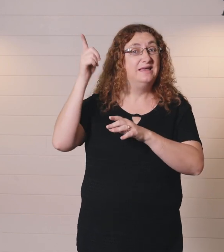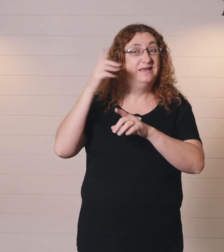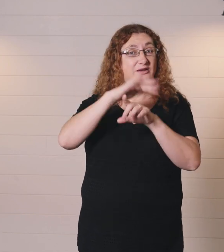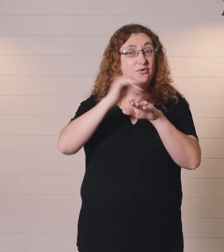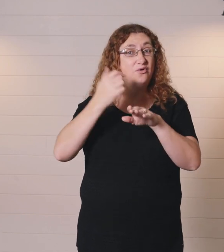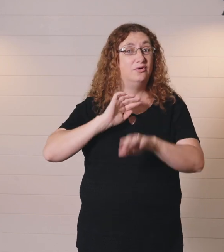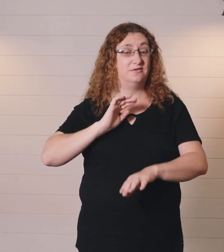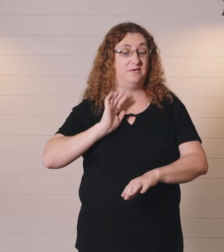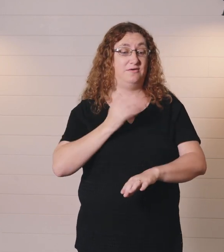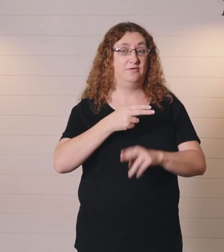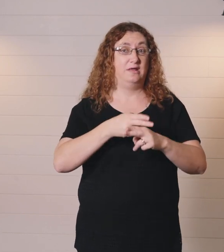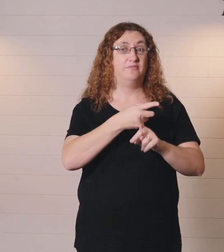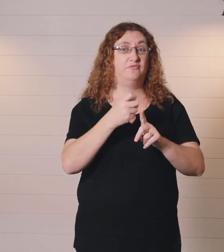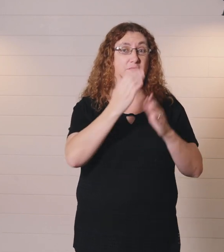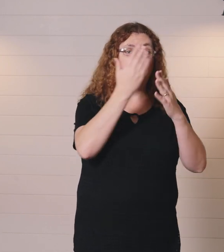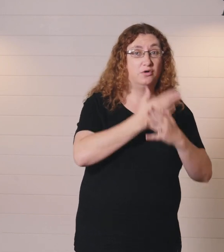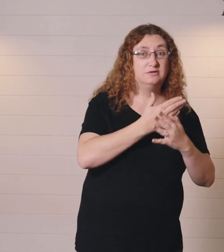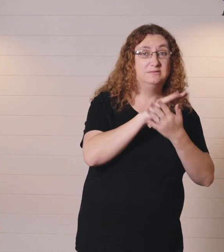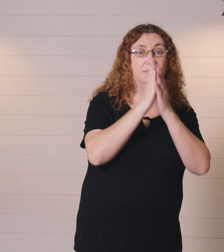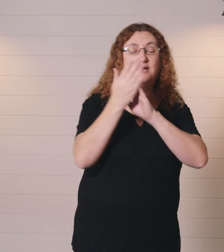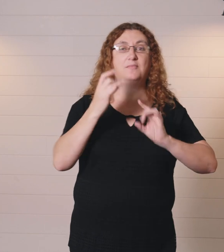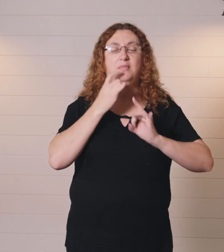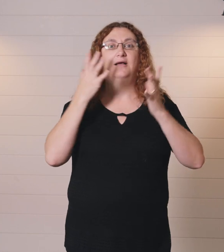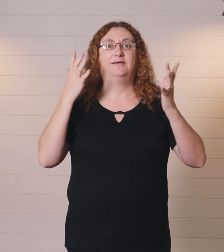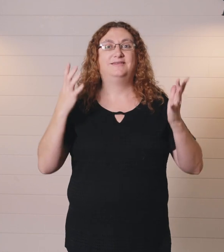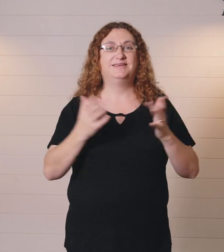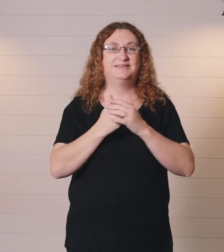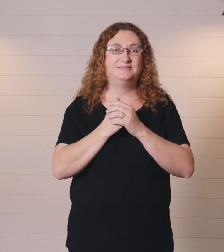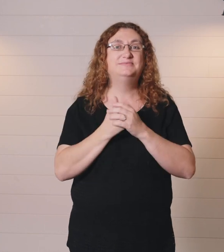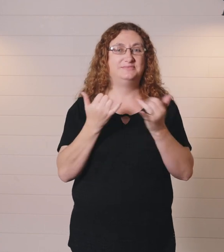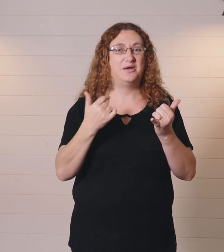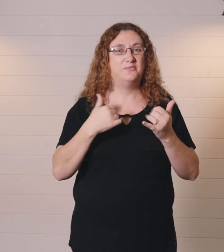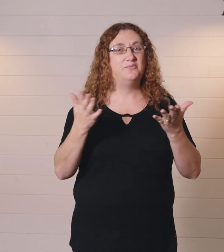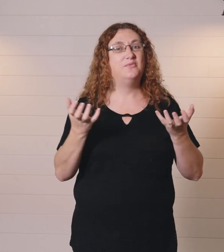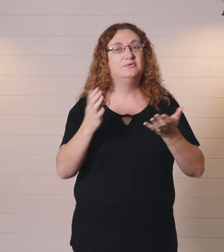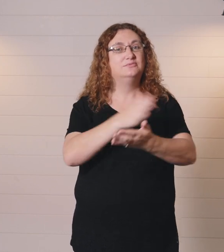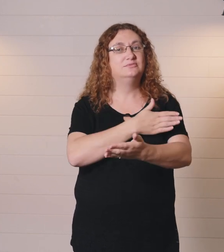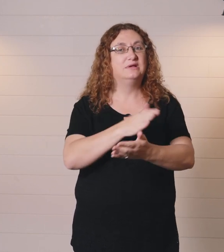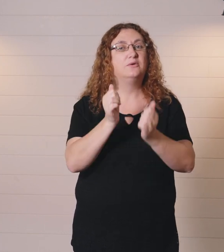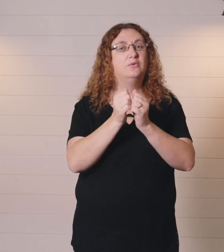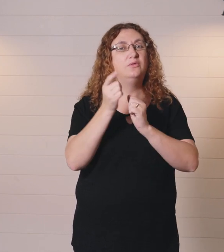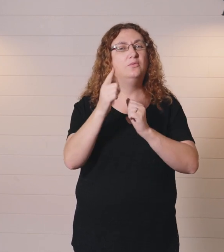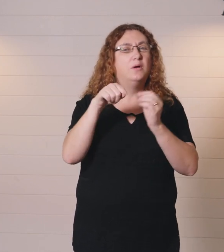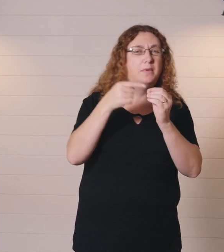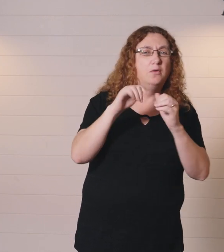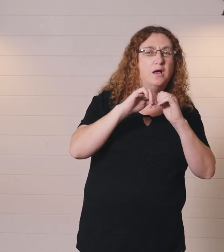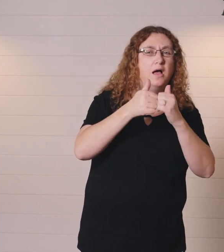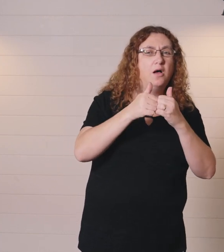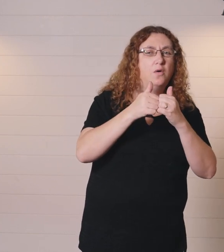light. Look, we want to sing a song about the gospel truth of how Jesus has called us out of darkness into the light.